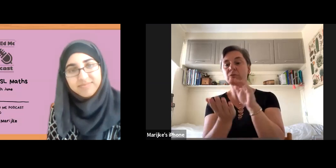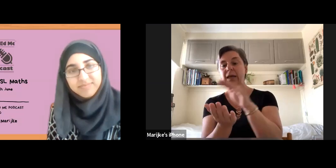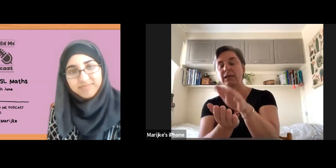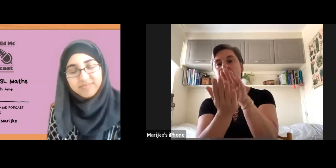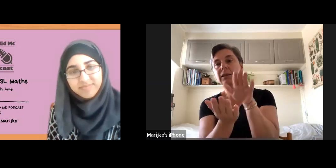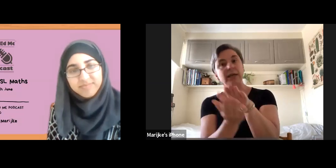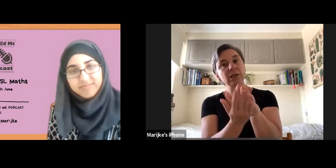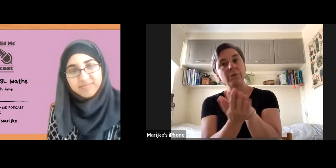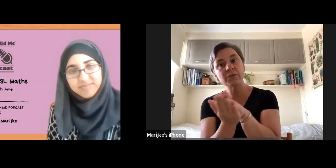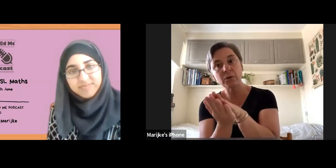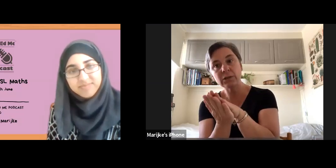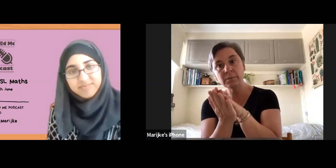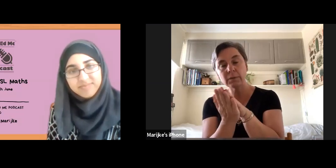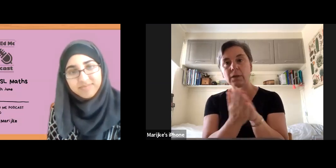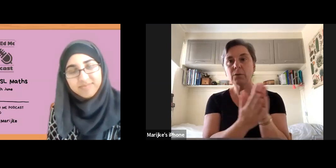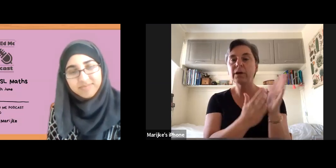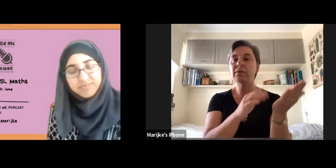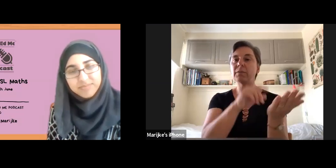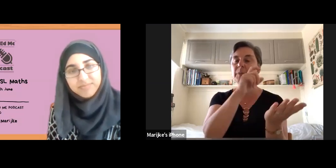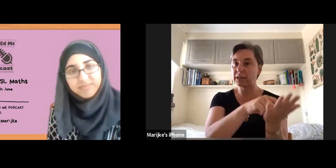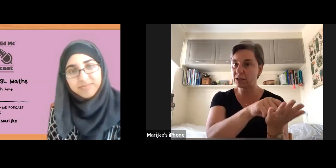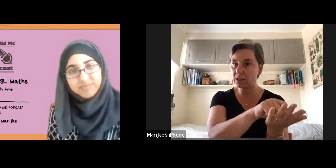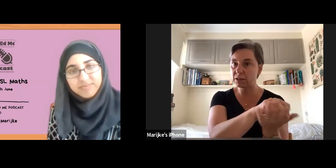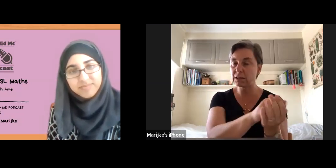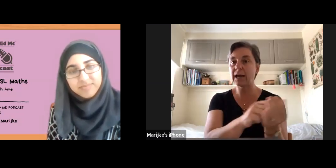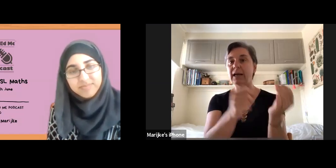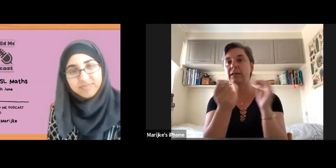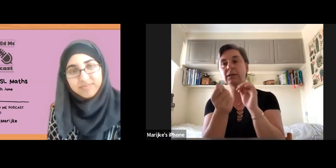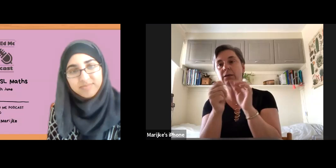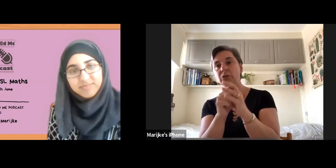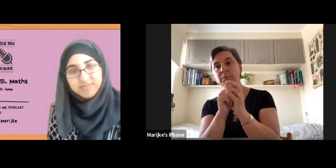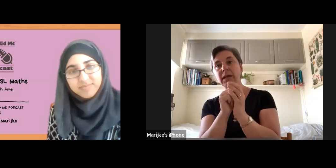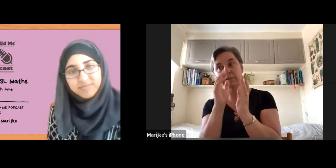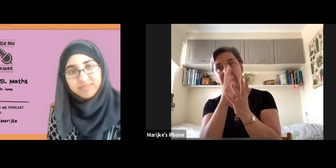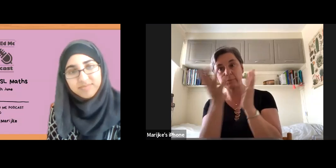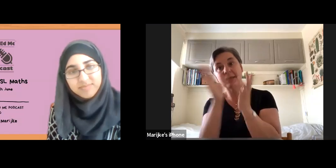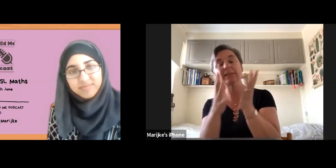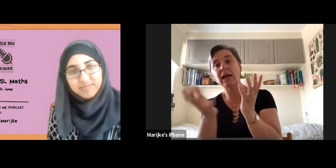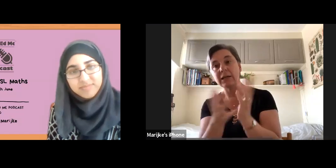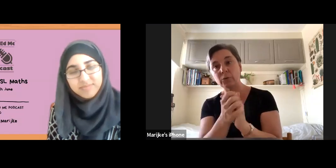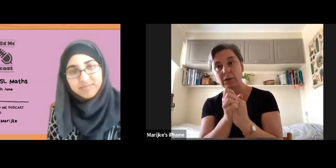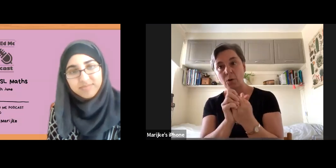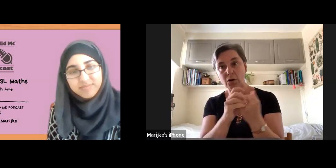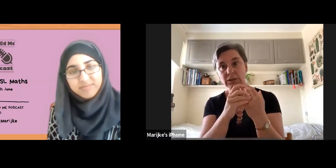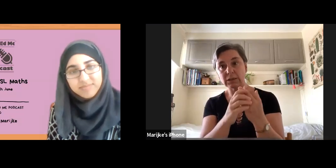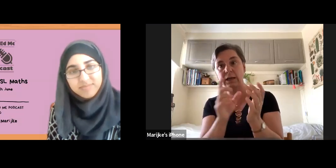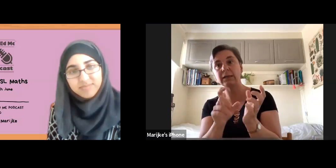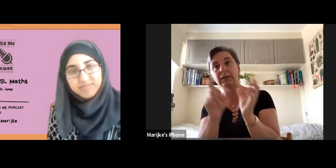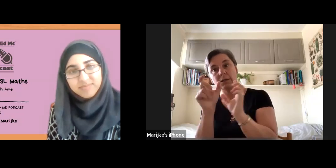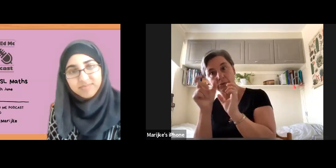make little dictionaries for them with the pictures, and sometimes explaining the sign what it was, and the